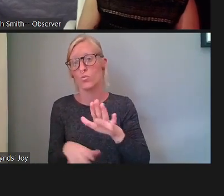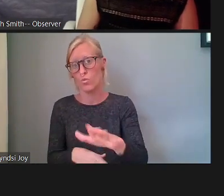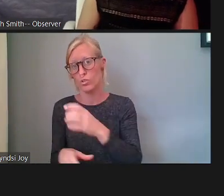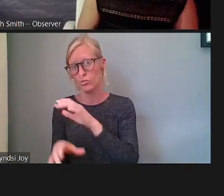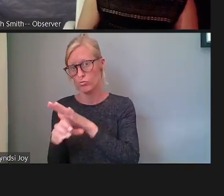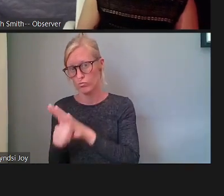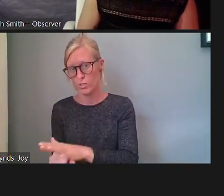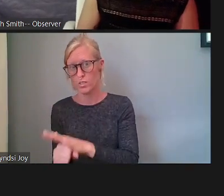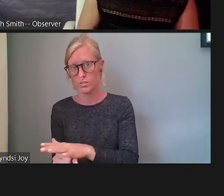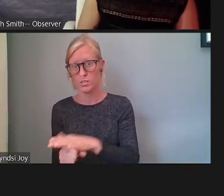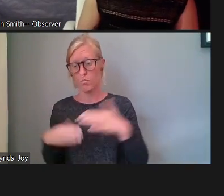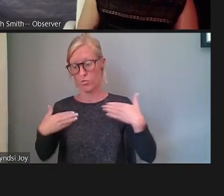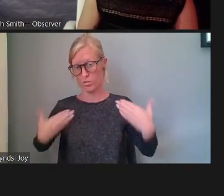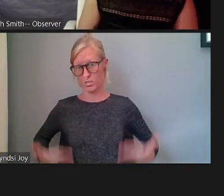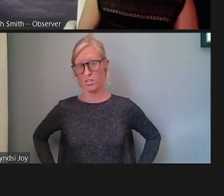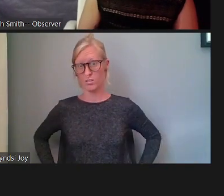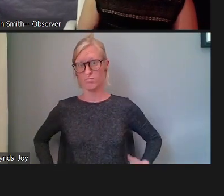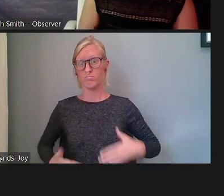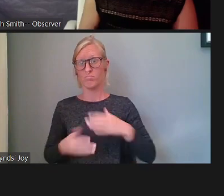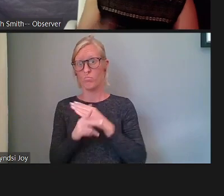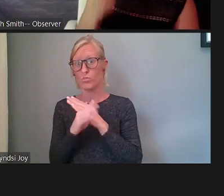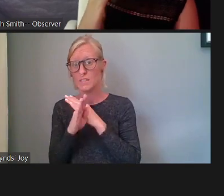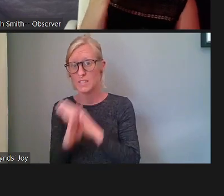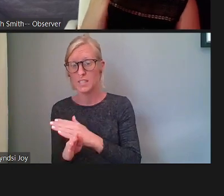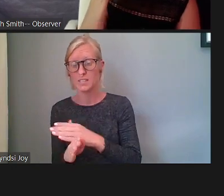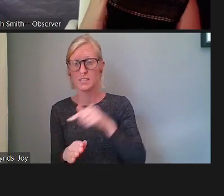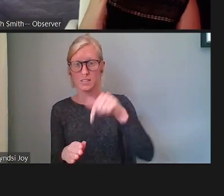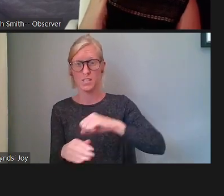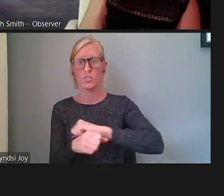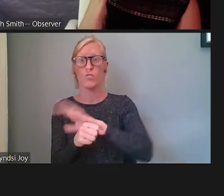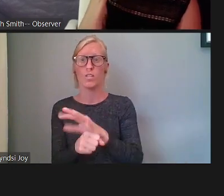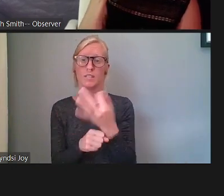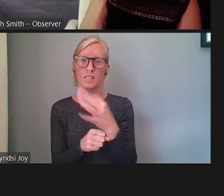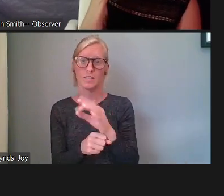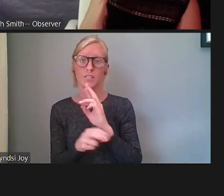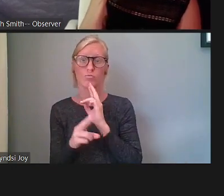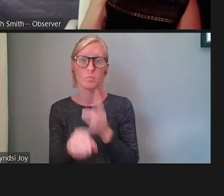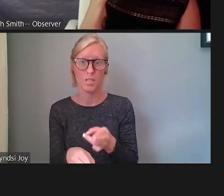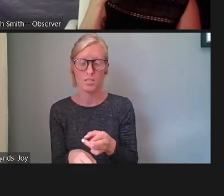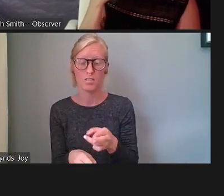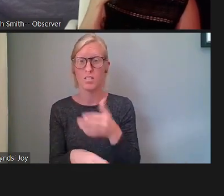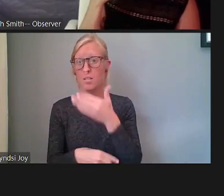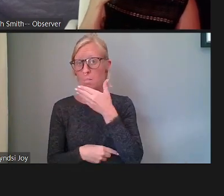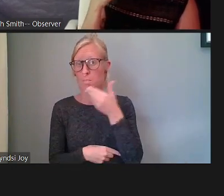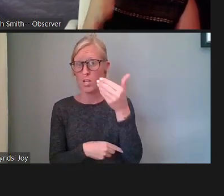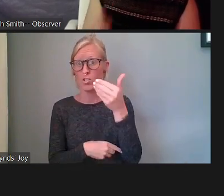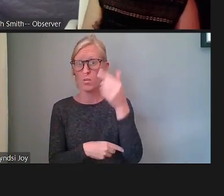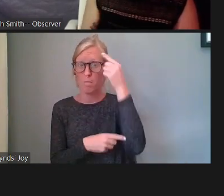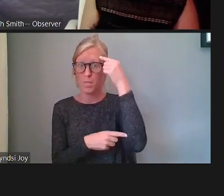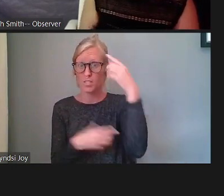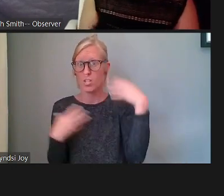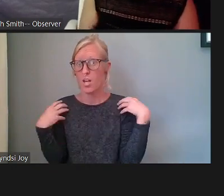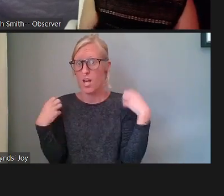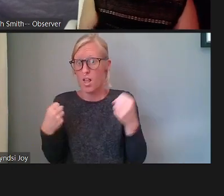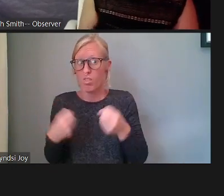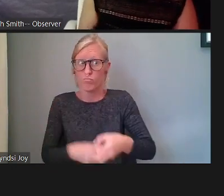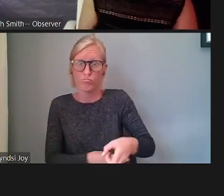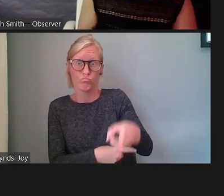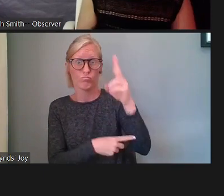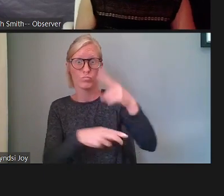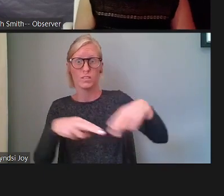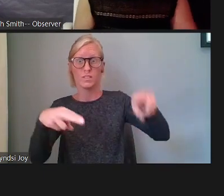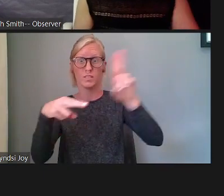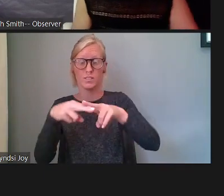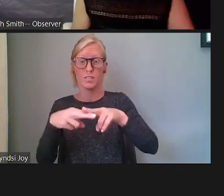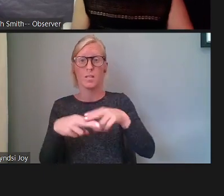yourself physically during the COVID-19 response, because the better your mental well-being during this time, the better capacity